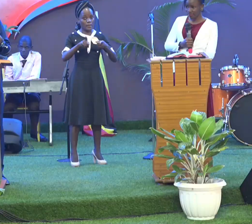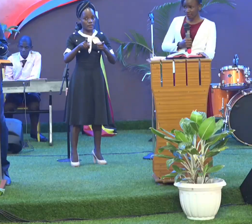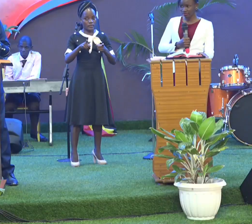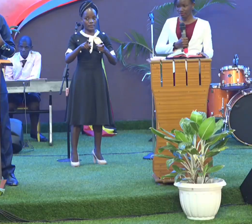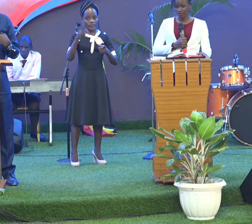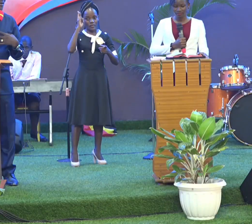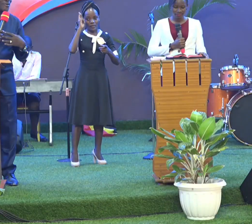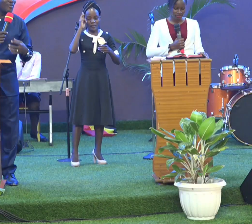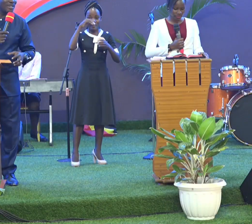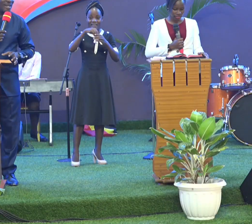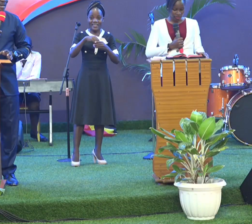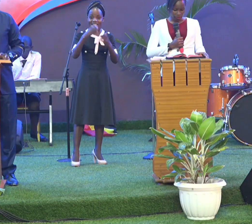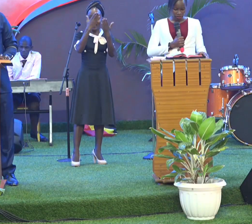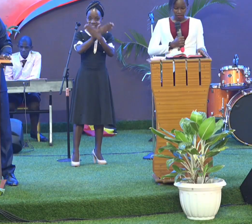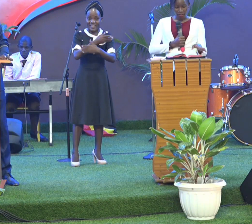mother?